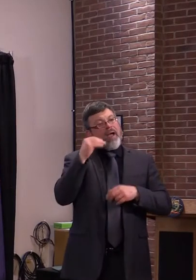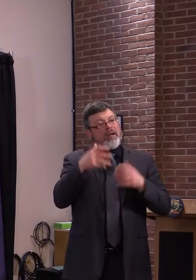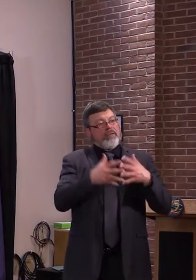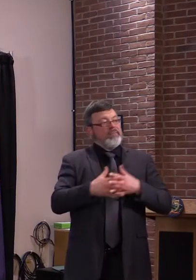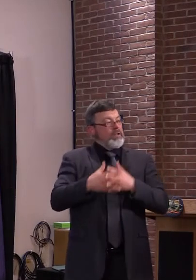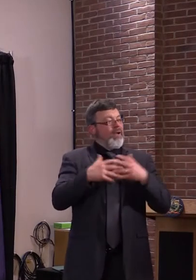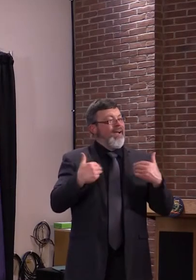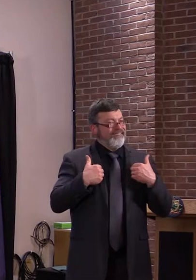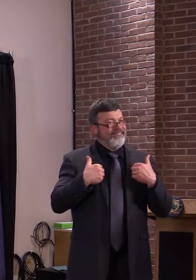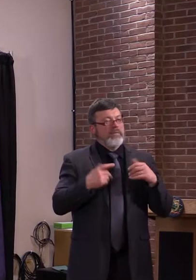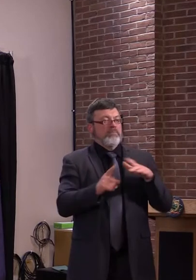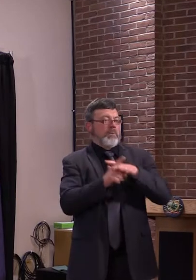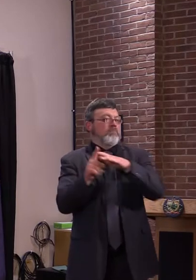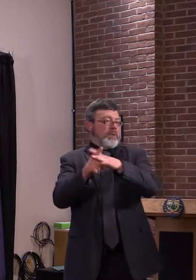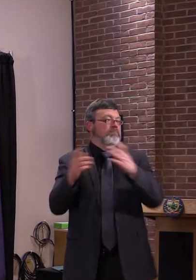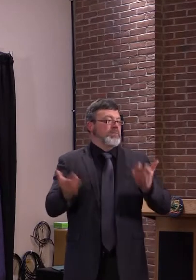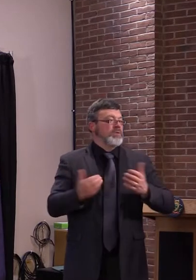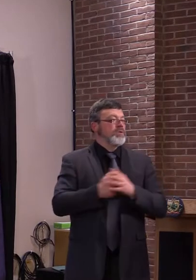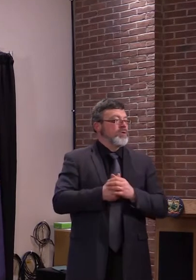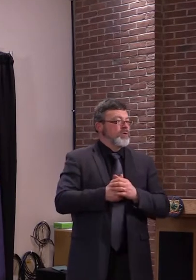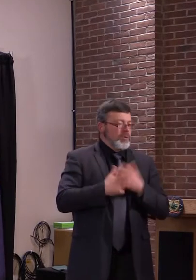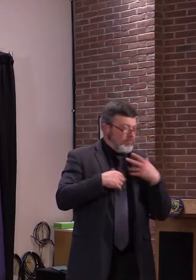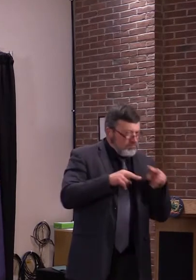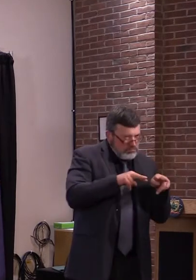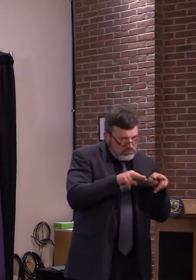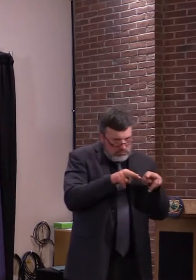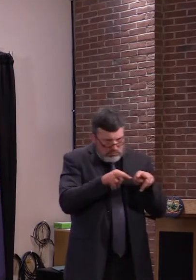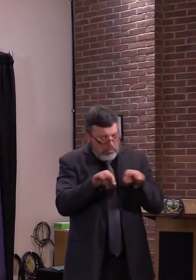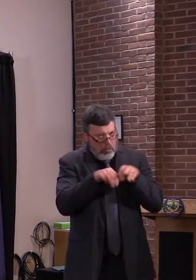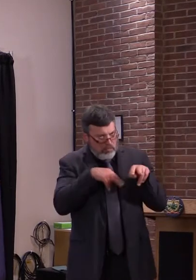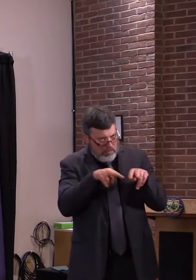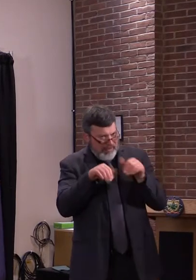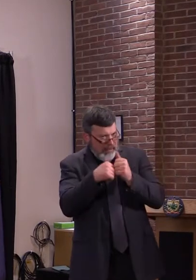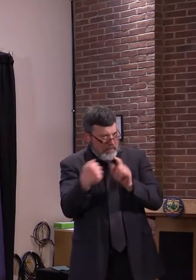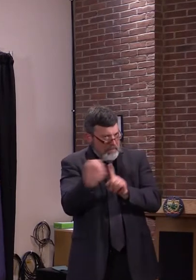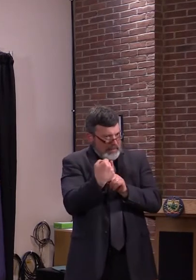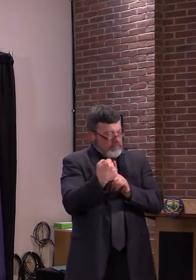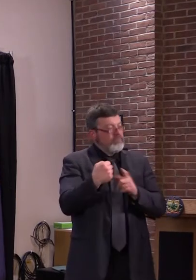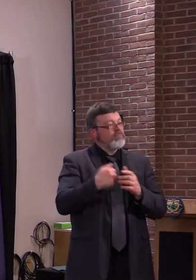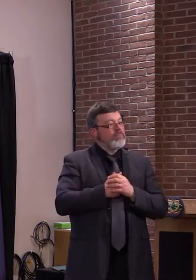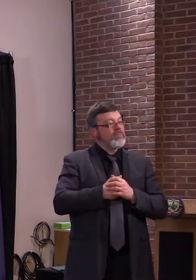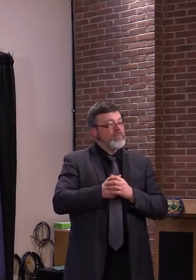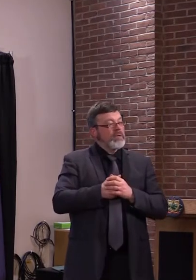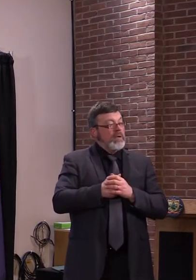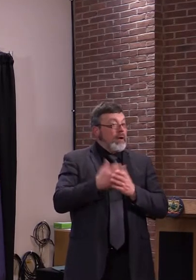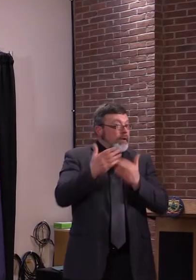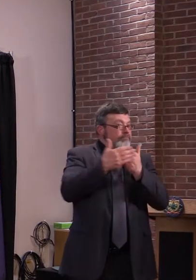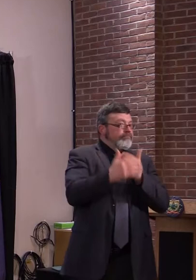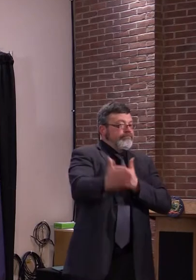on transmissibility and severity, and there is not yet any definitive word.